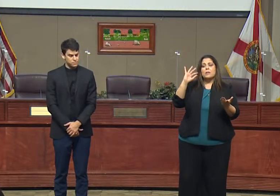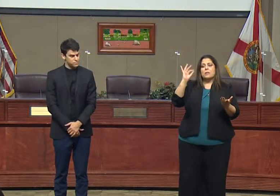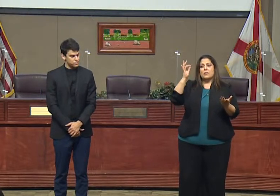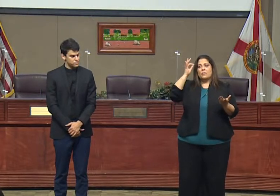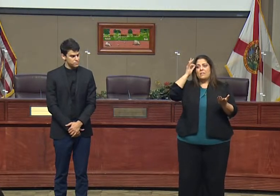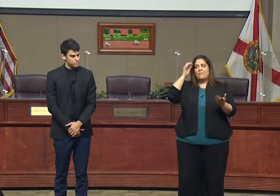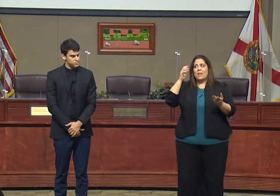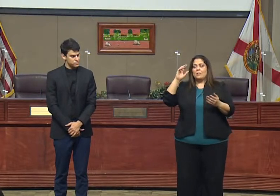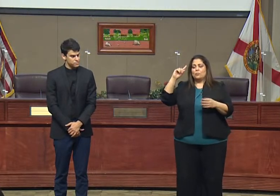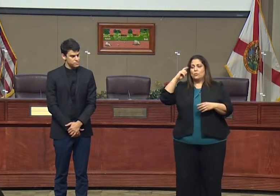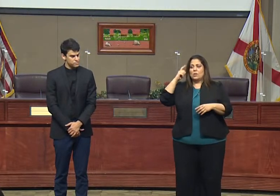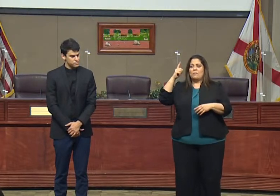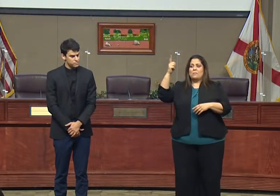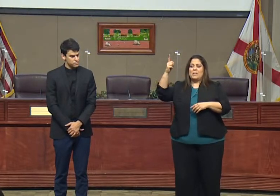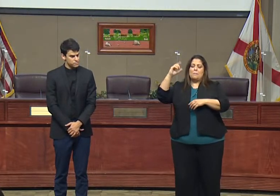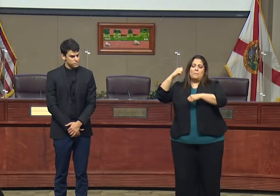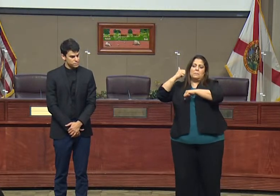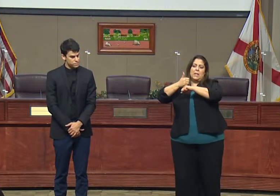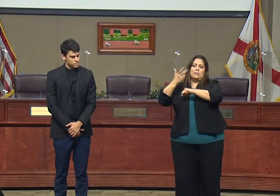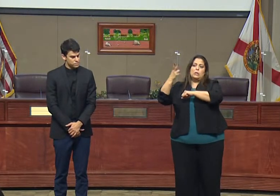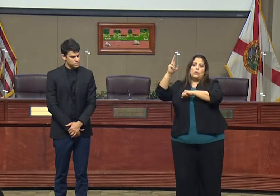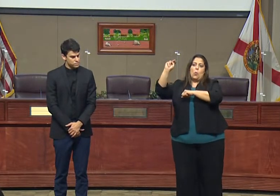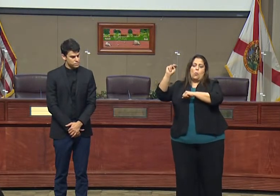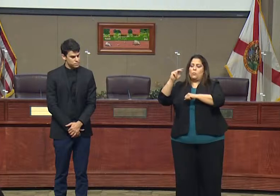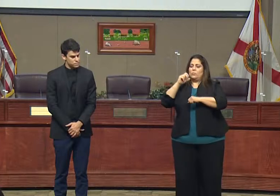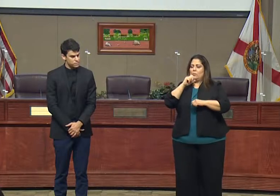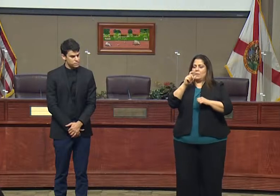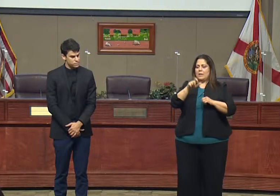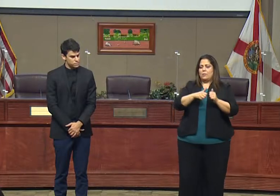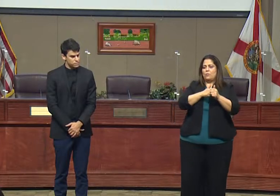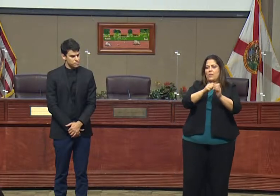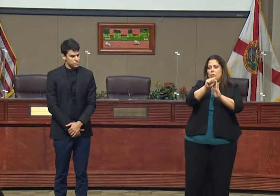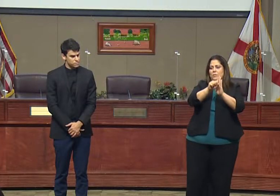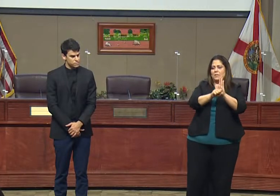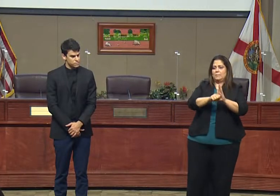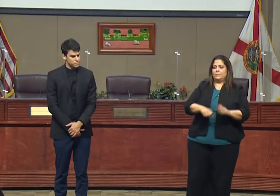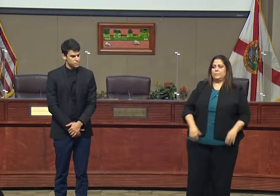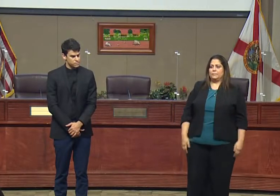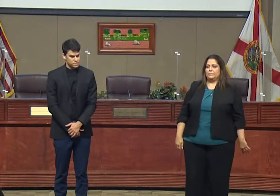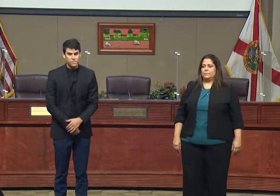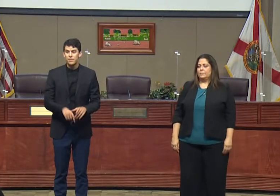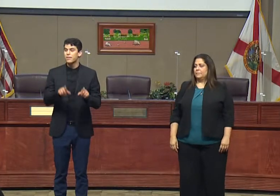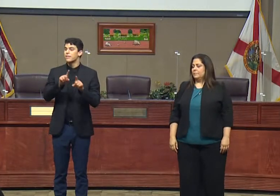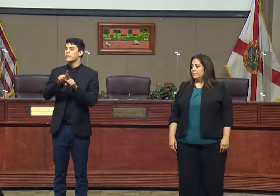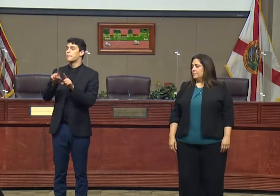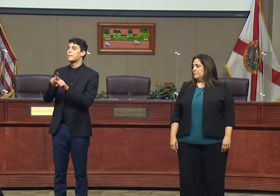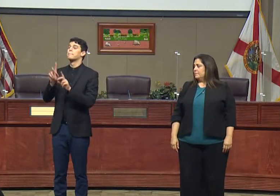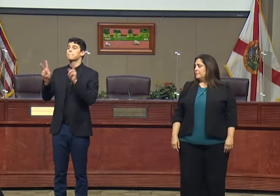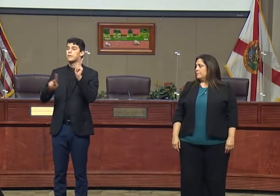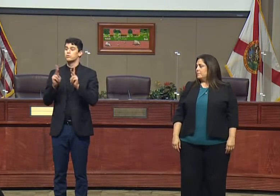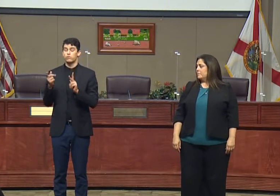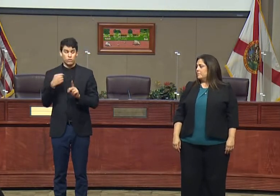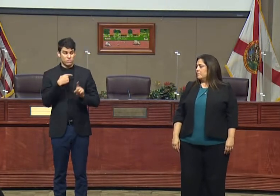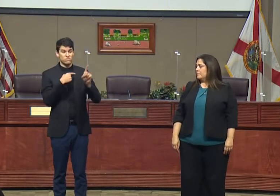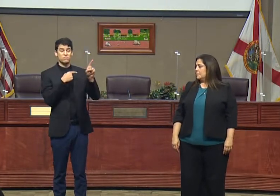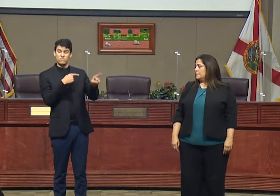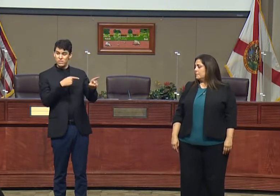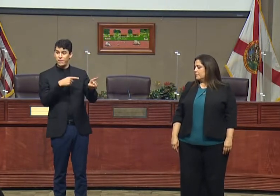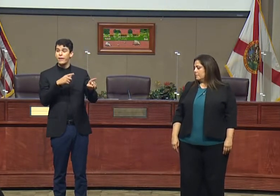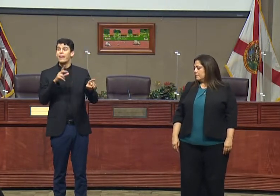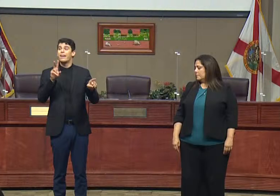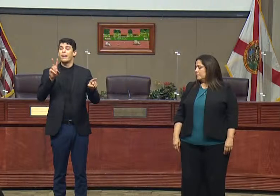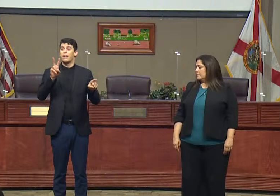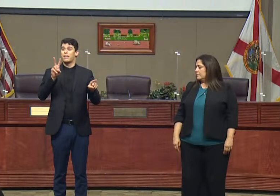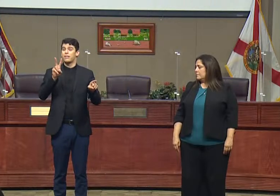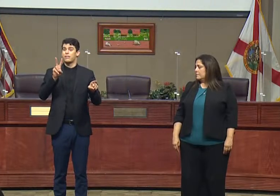own guidelines. Además, estoy al tanto de otros individuos que recibieron la vacuna a través del Departamento de Asuntos de